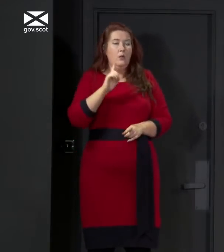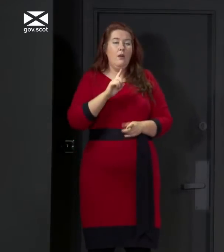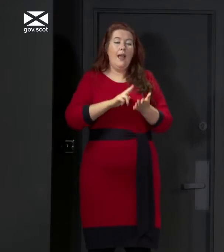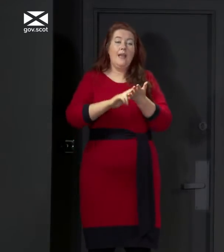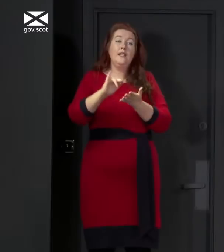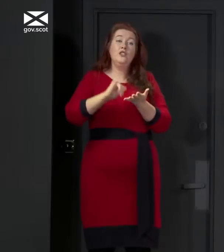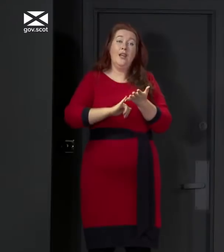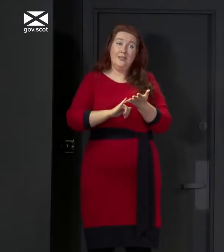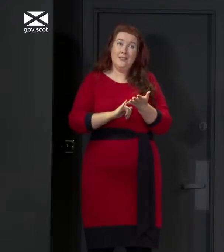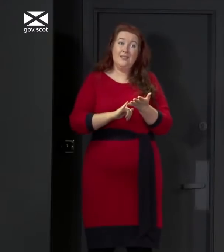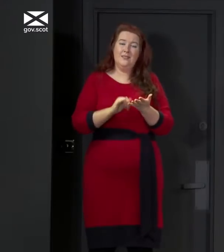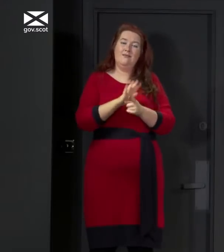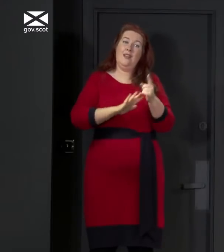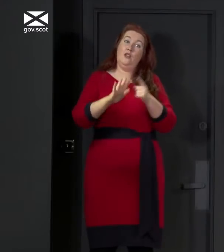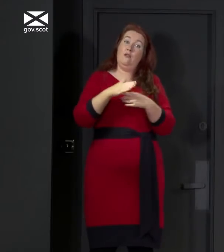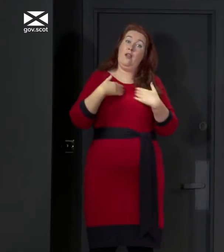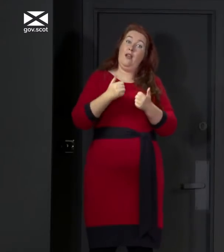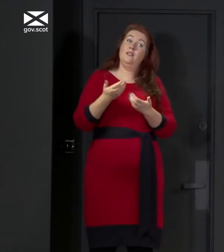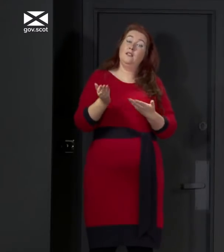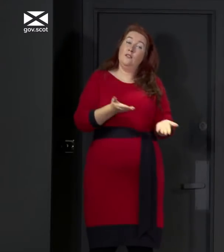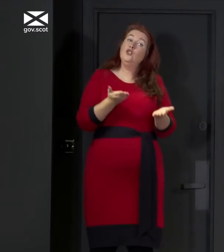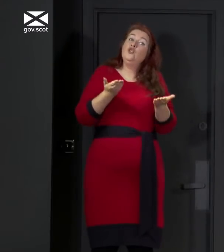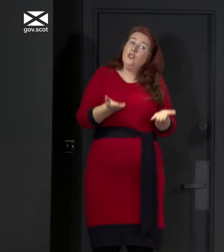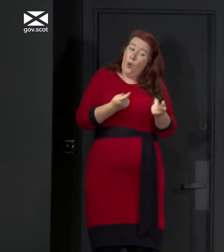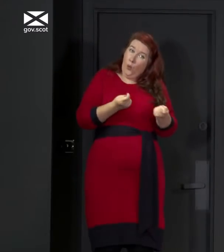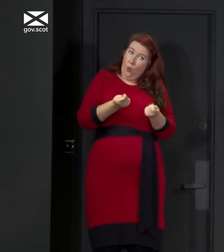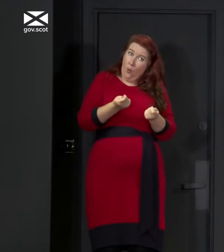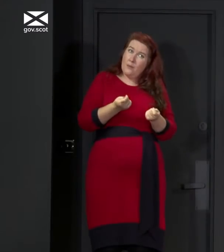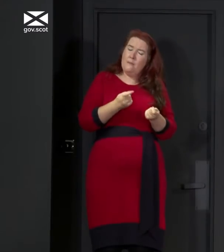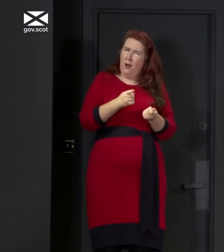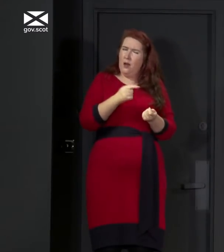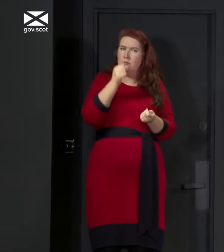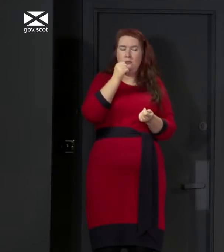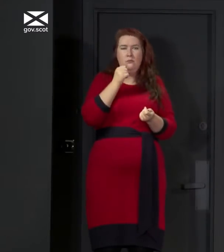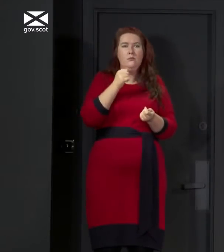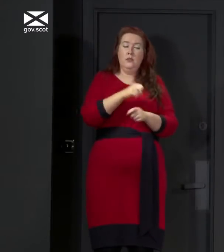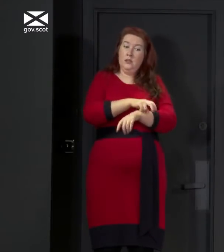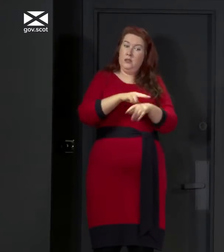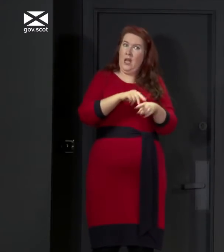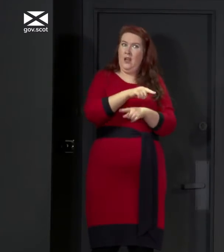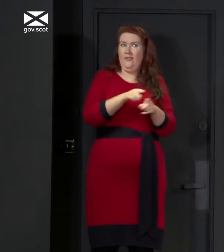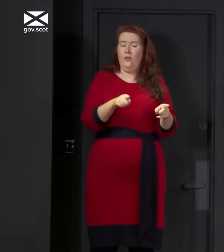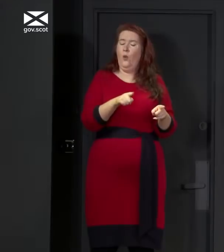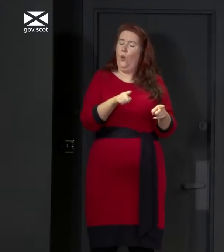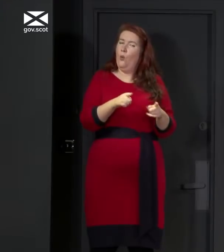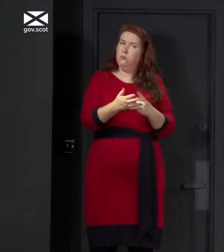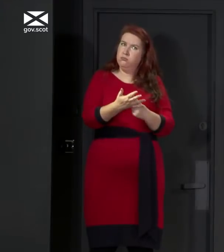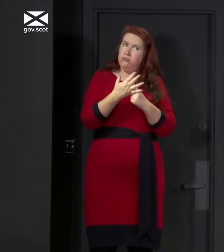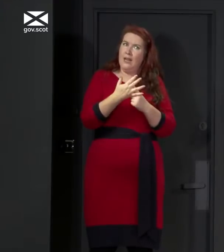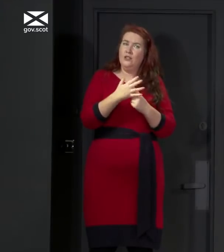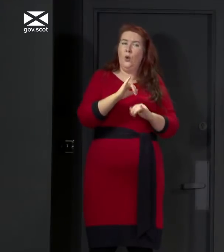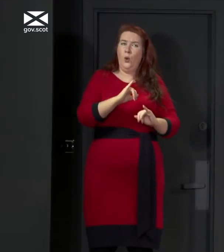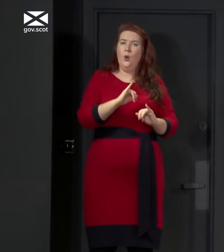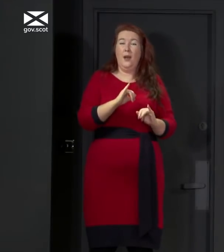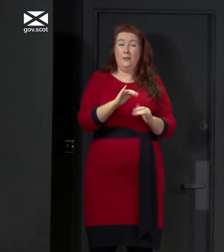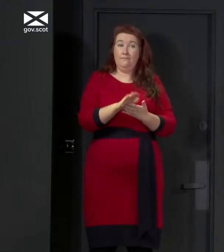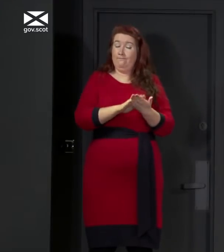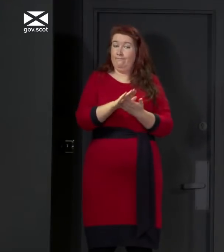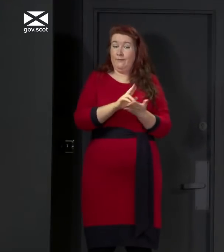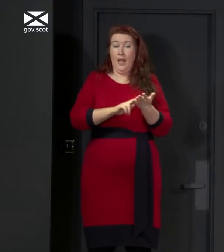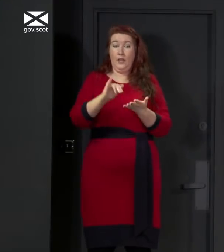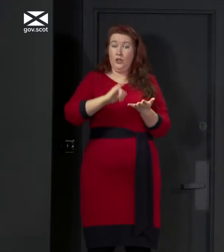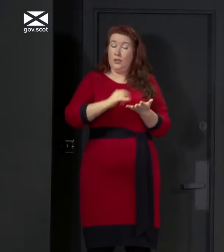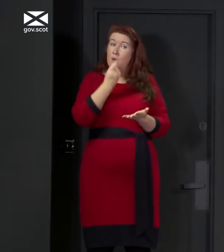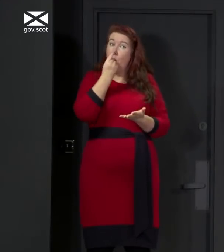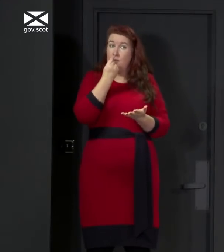Service, which is currently coping, although the pressure on frontline staff is considerable, but it creates the real risk that it would instead